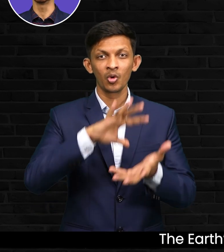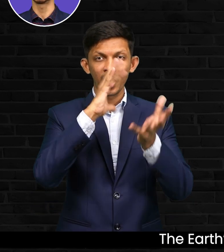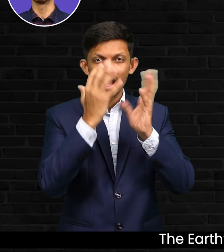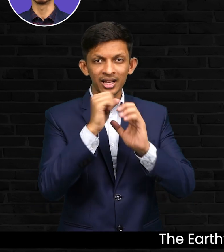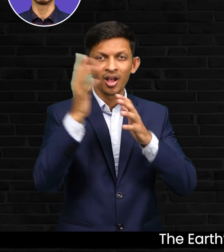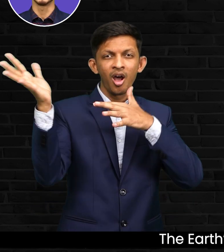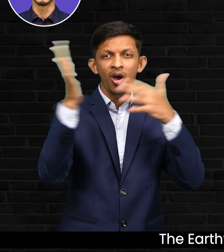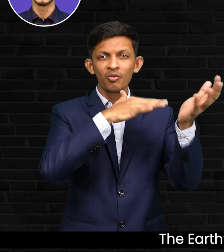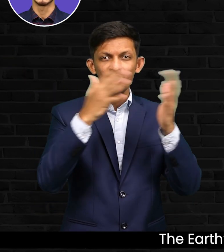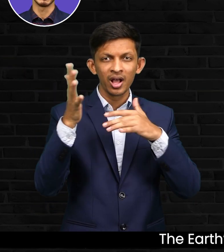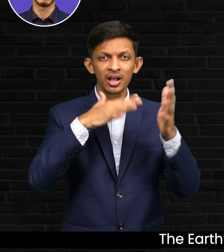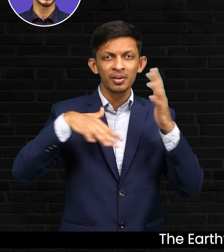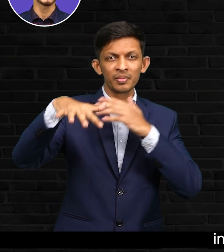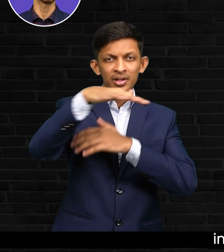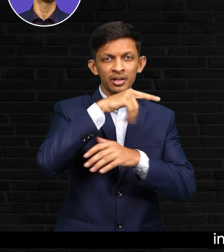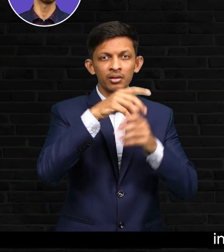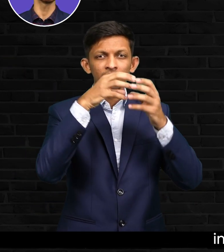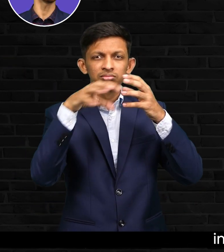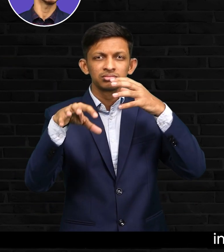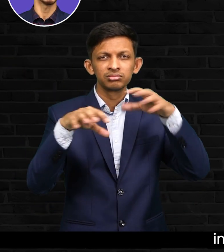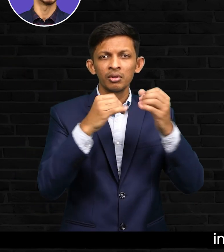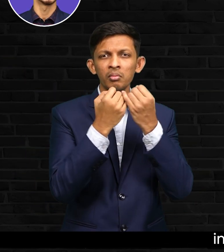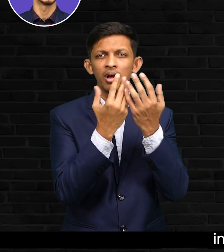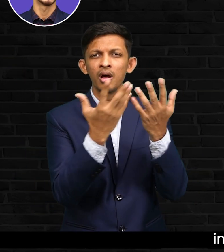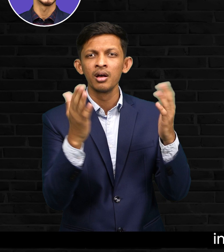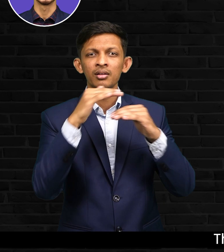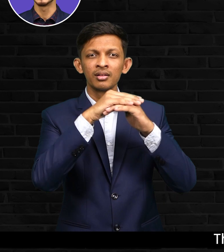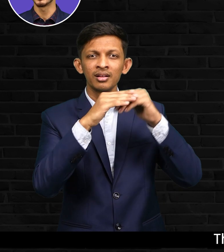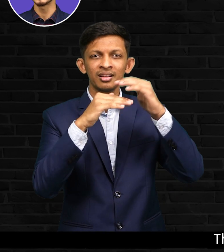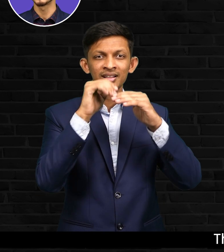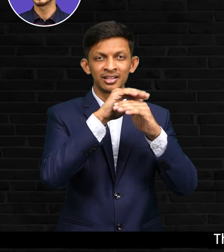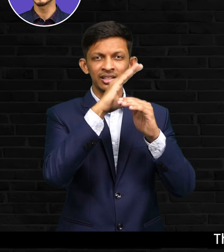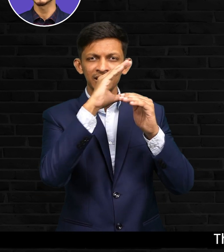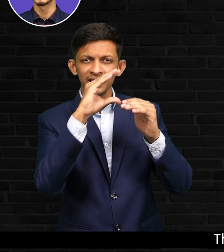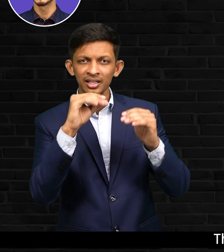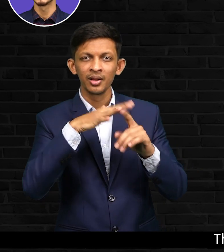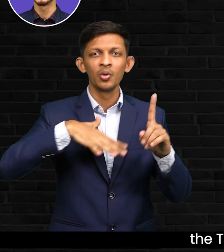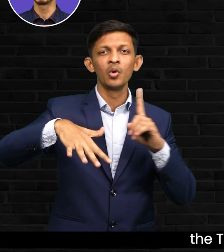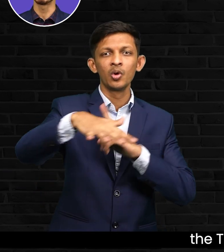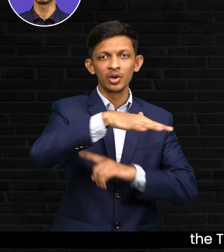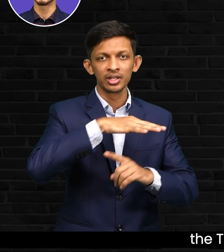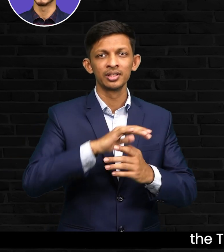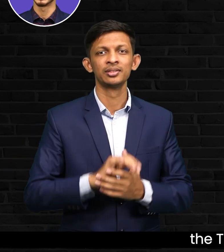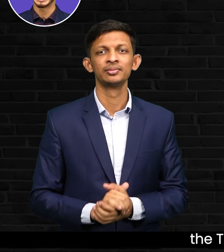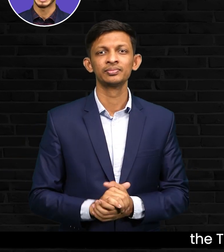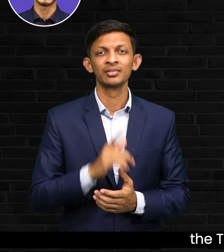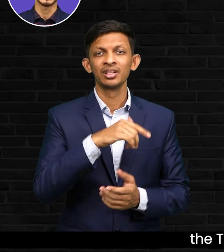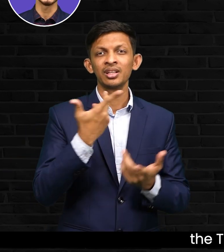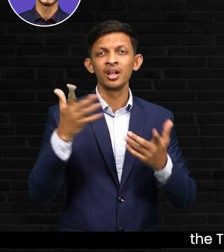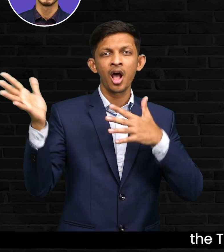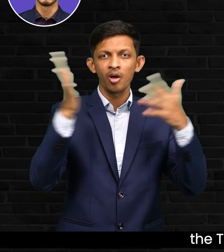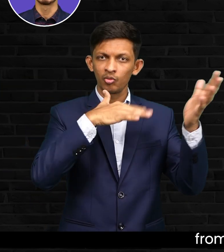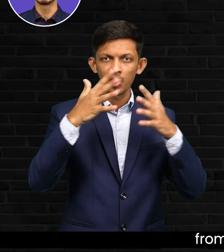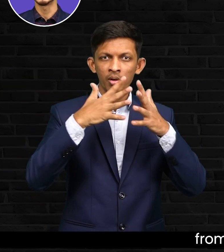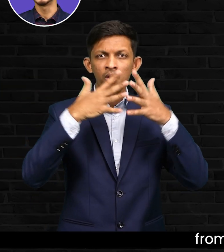The Earth's atmosphere is divided into several layers. The lowest region, the troposphere,